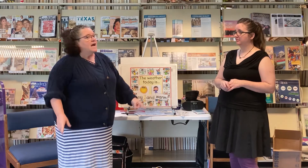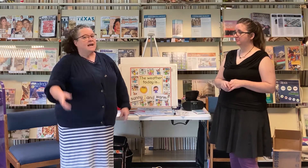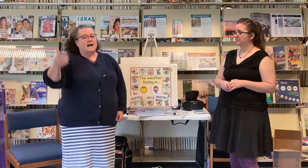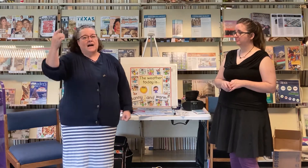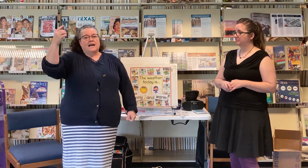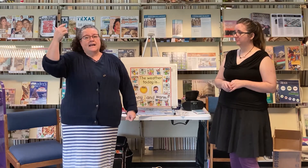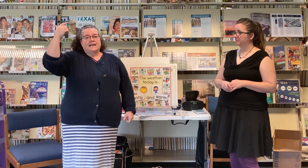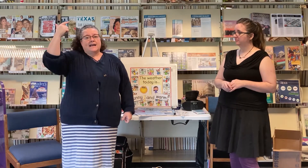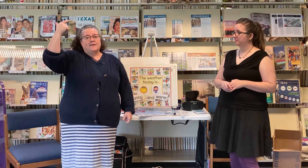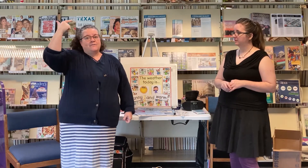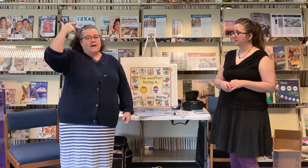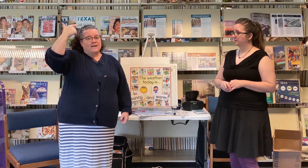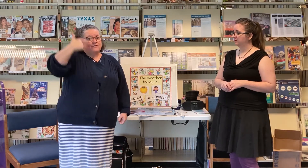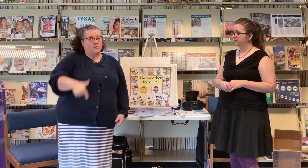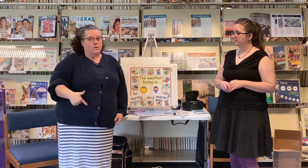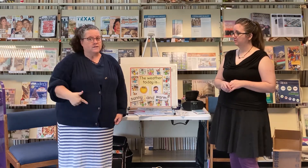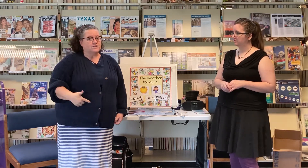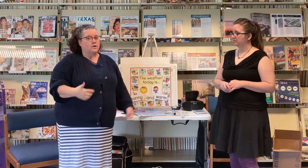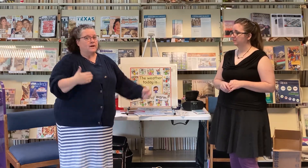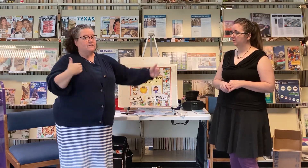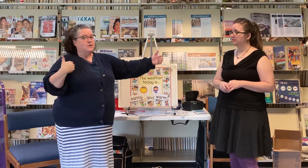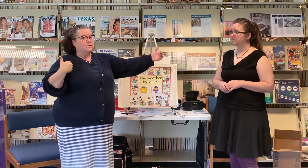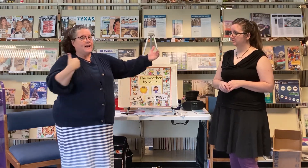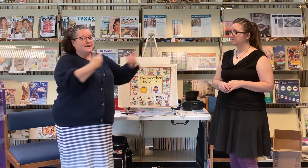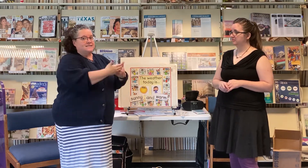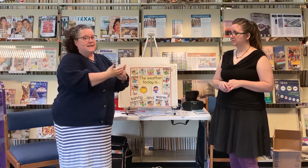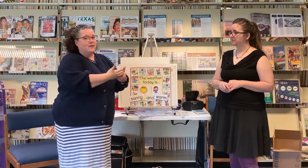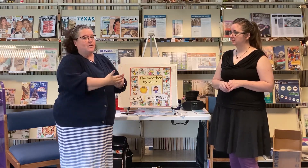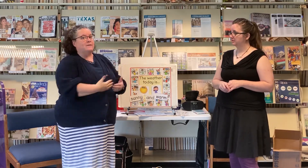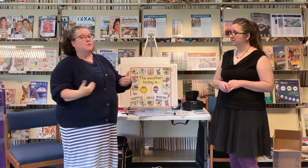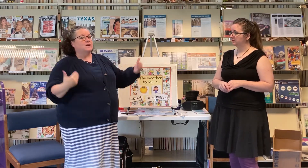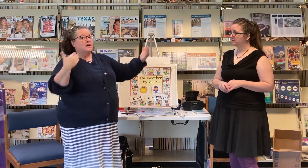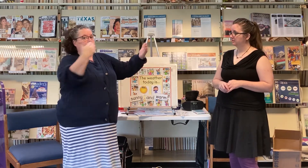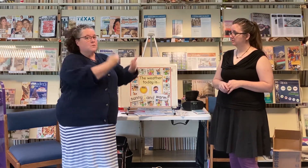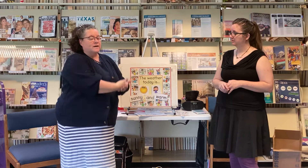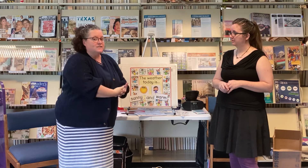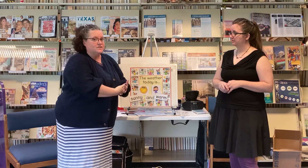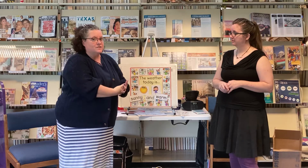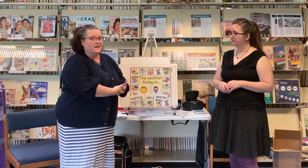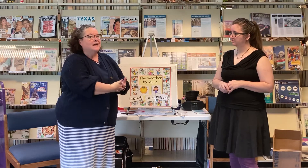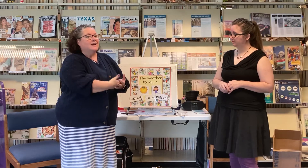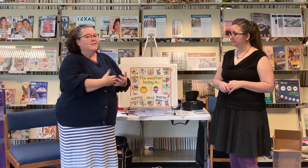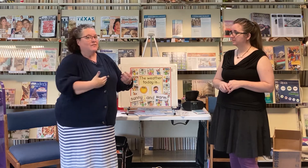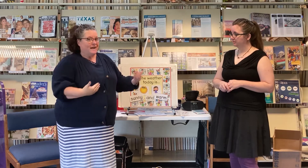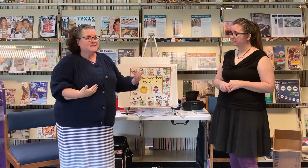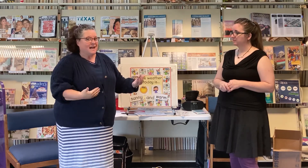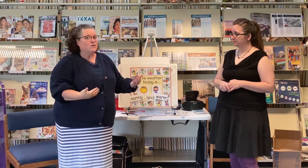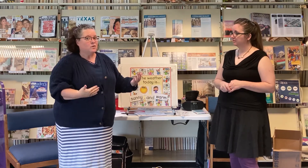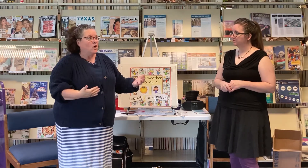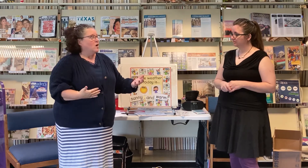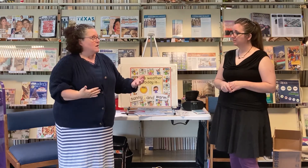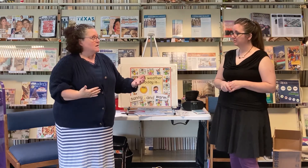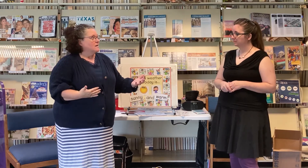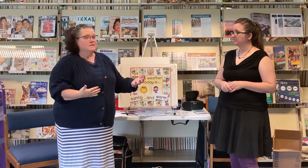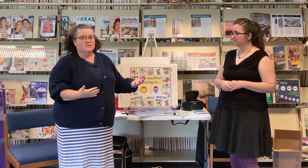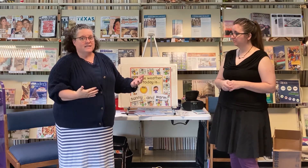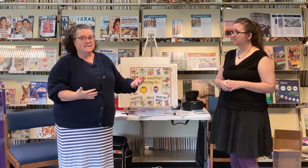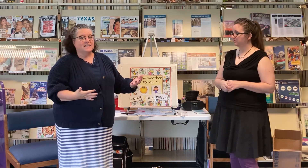And I am 5'4". So if yeah. you add us together and put a couple more inches to it, that's how long those things can